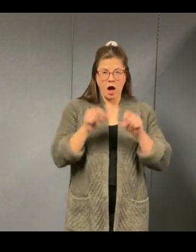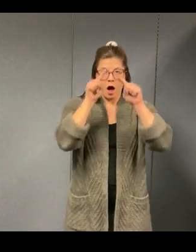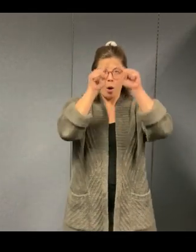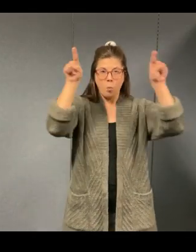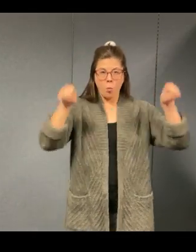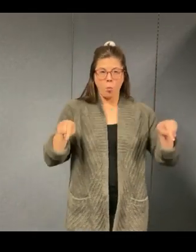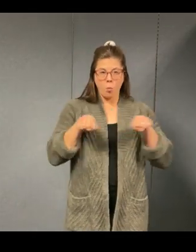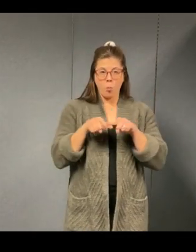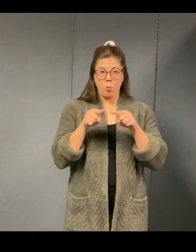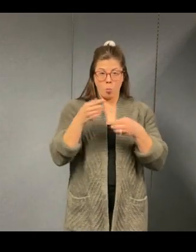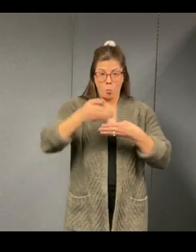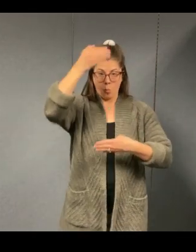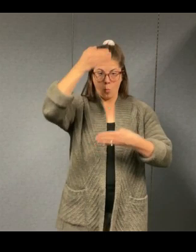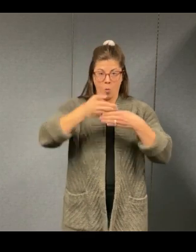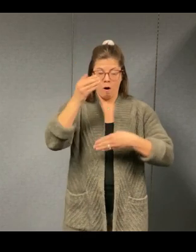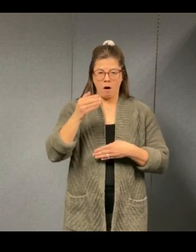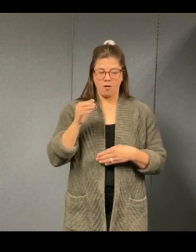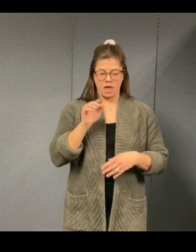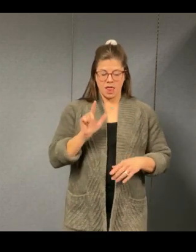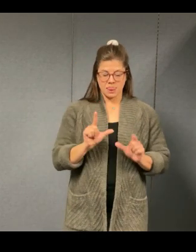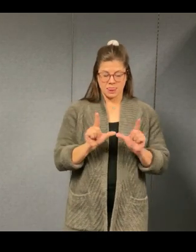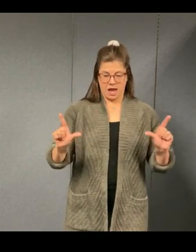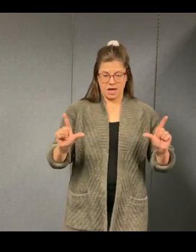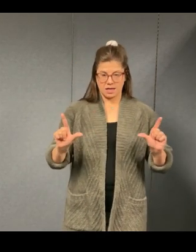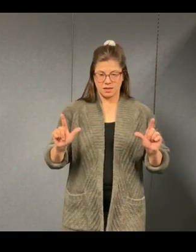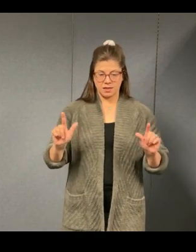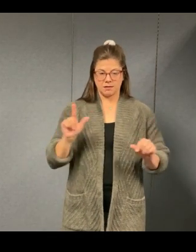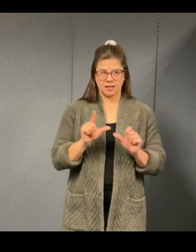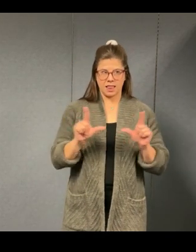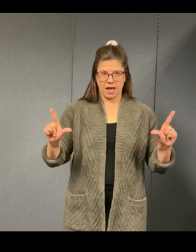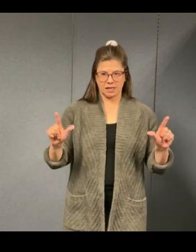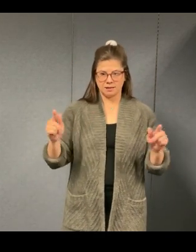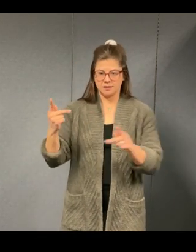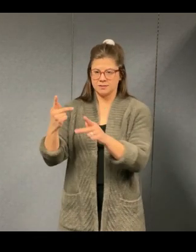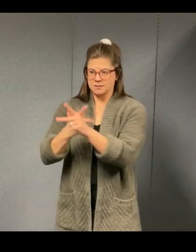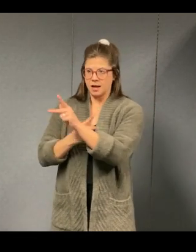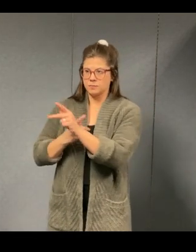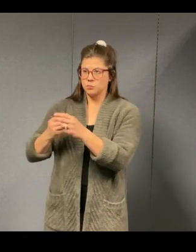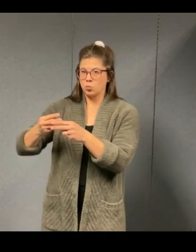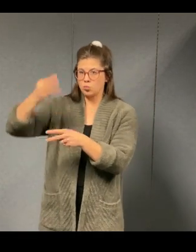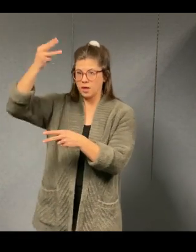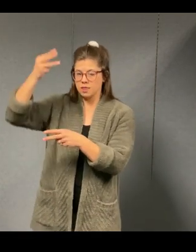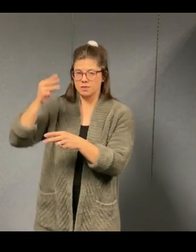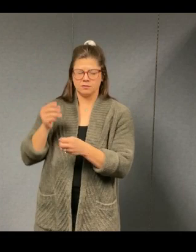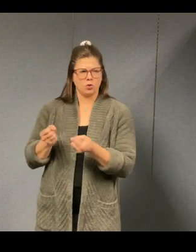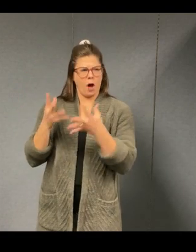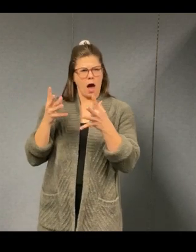we multiply length times width. So we get how many square feet?